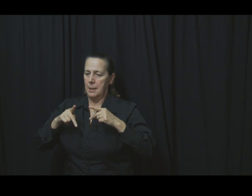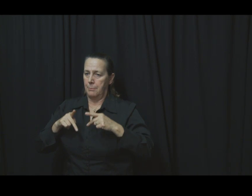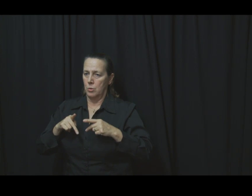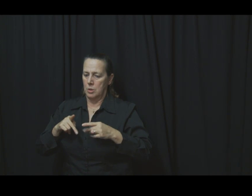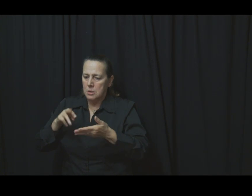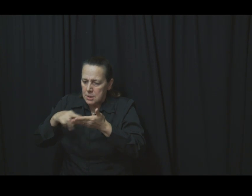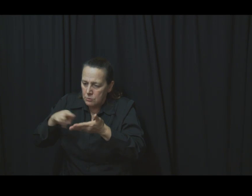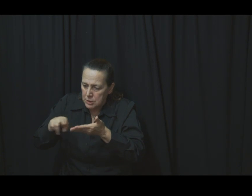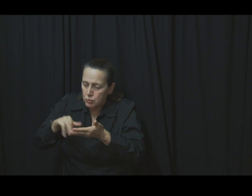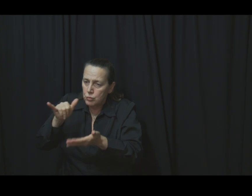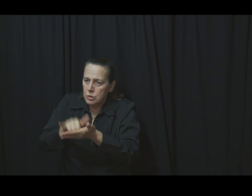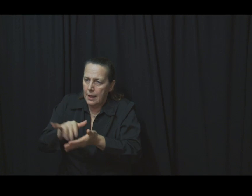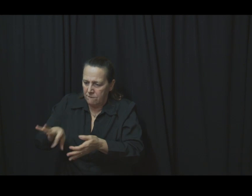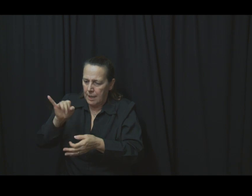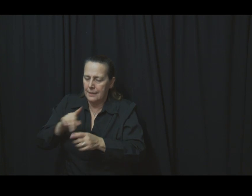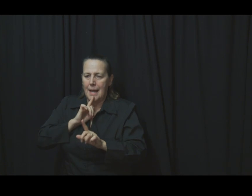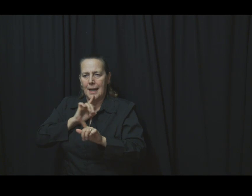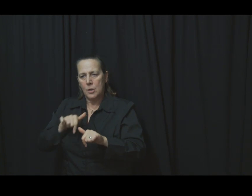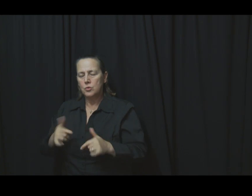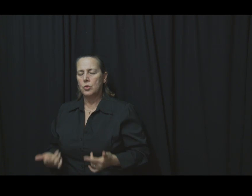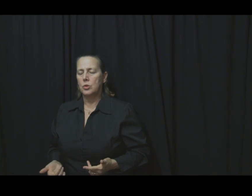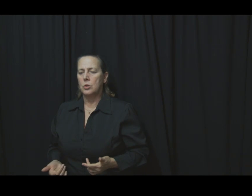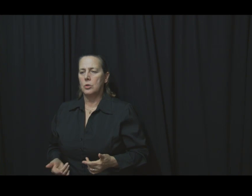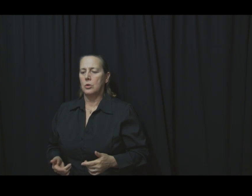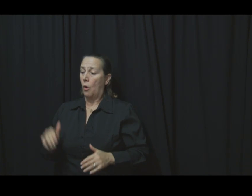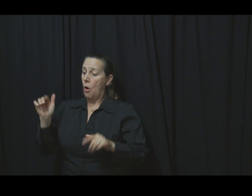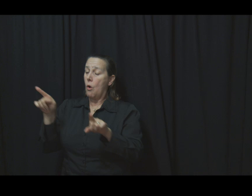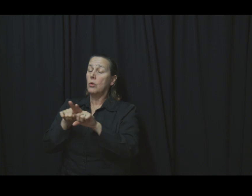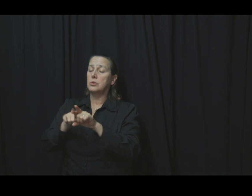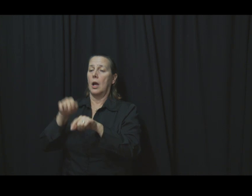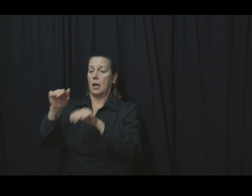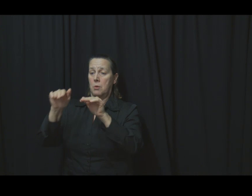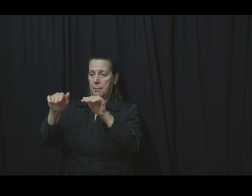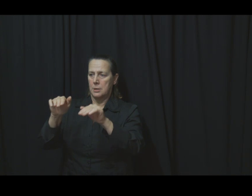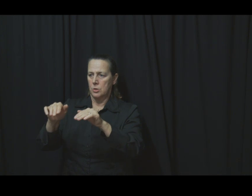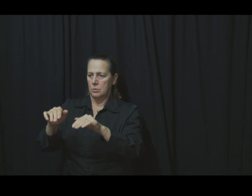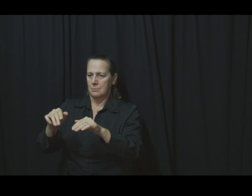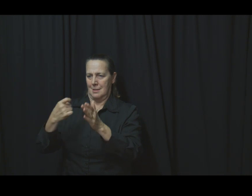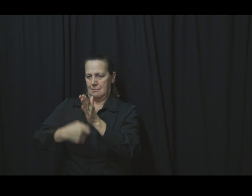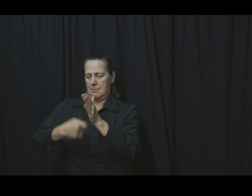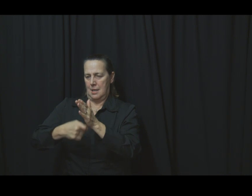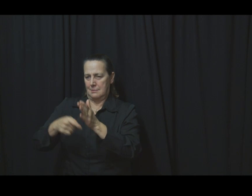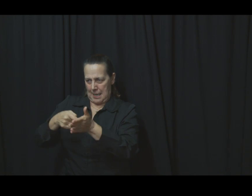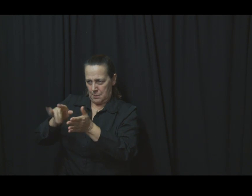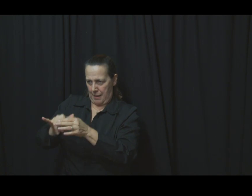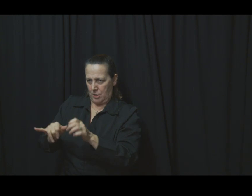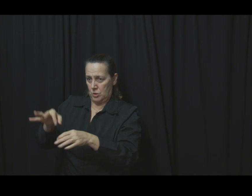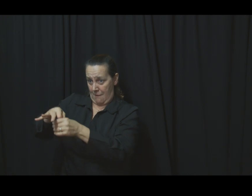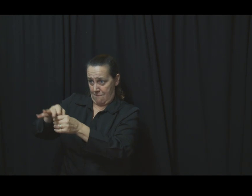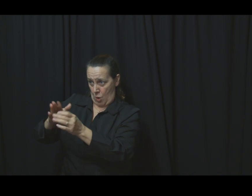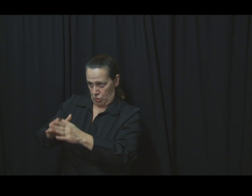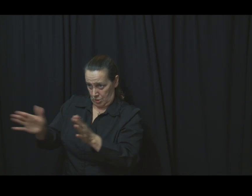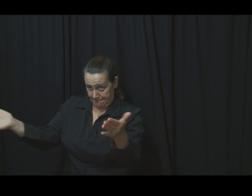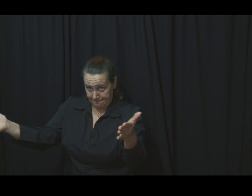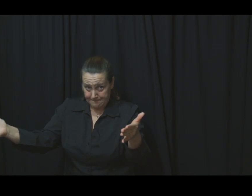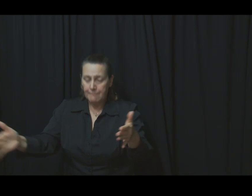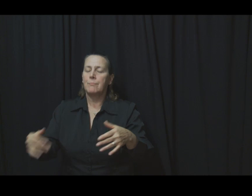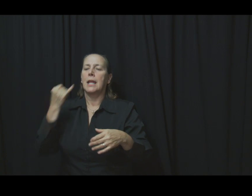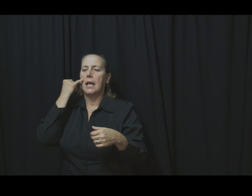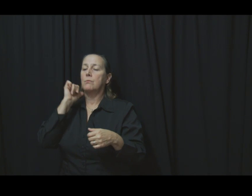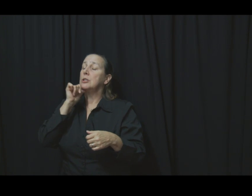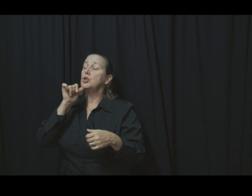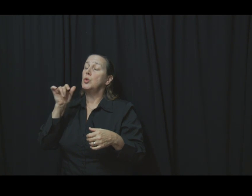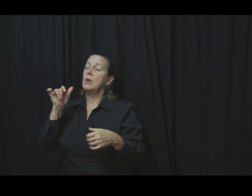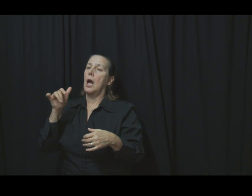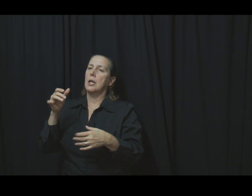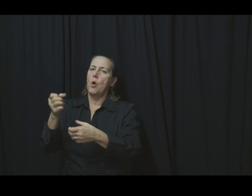very question. And I remind you, taxpayers and voters that might be watching, if we do not embrace the process of science,